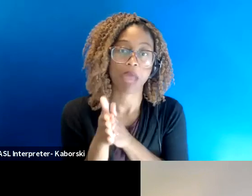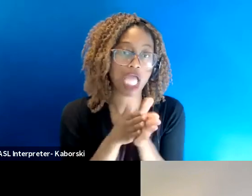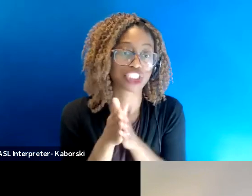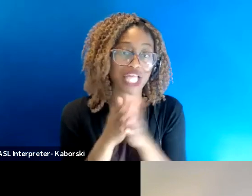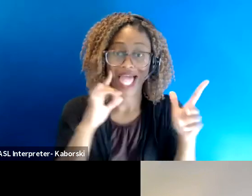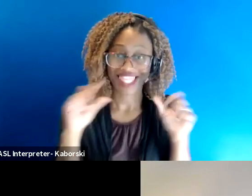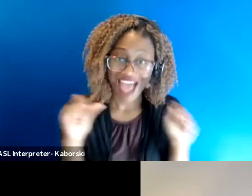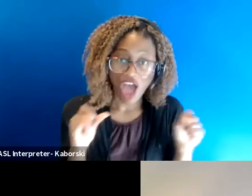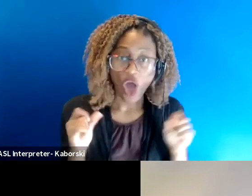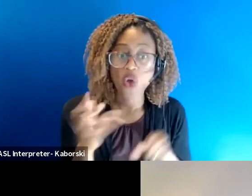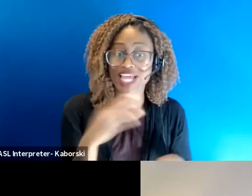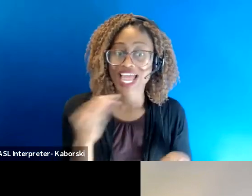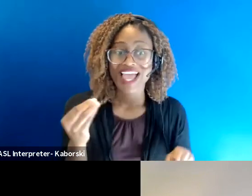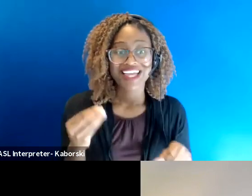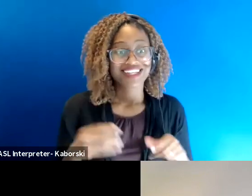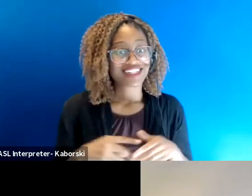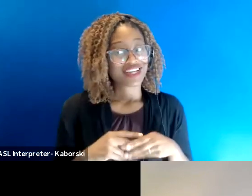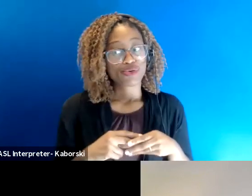loud, and